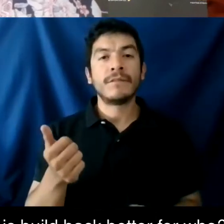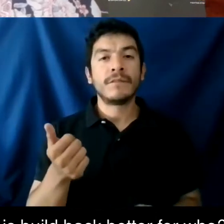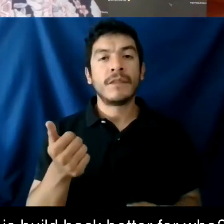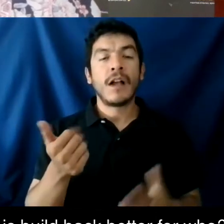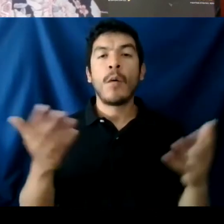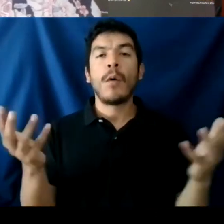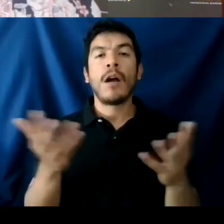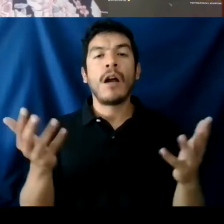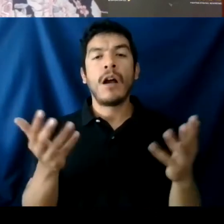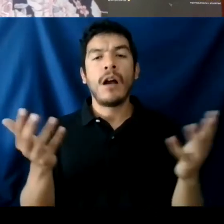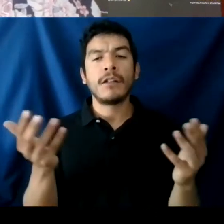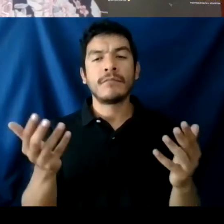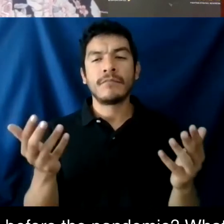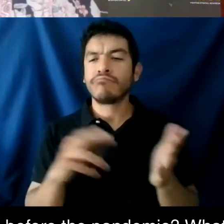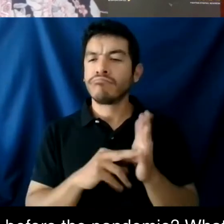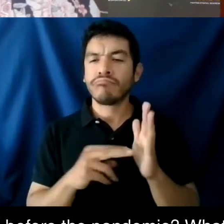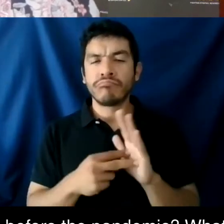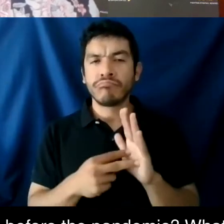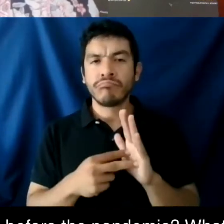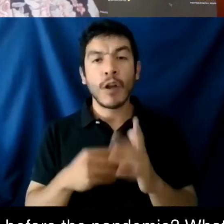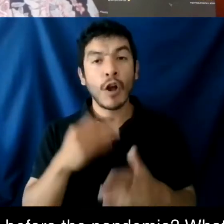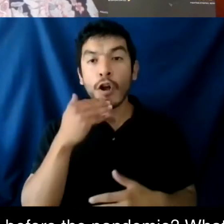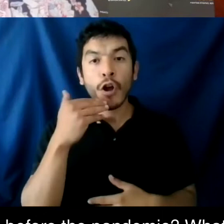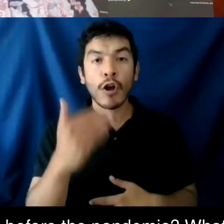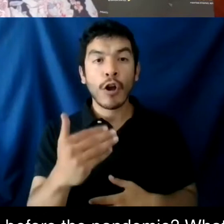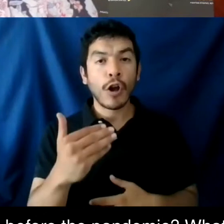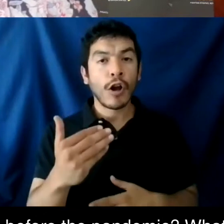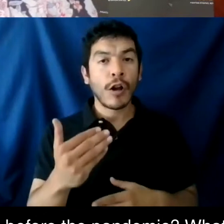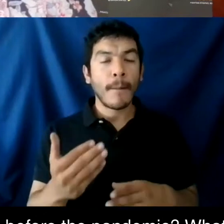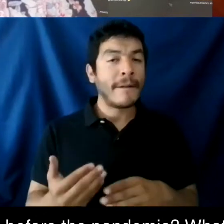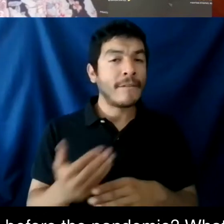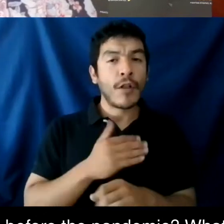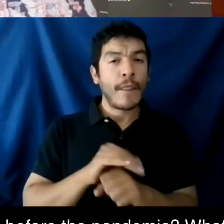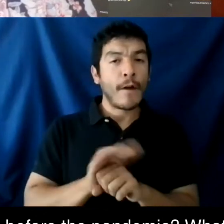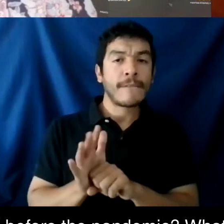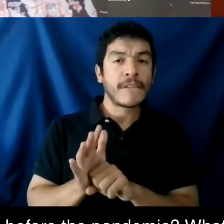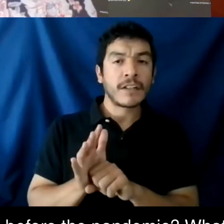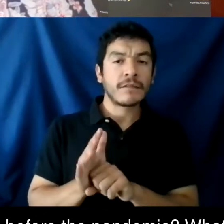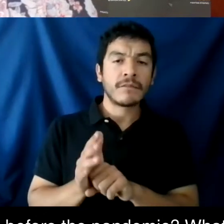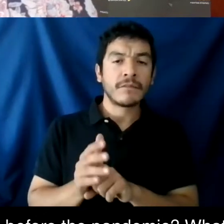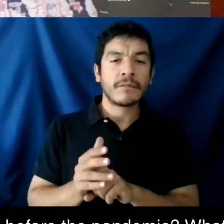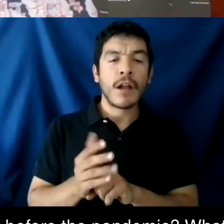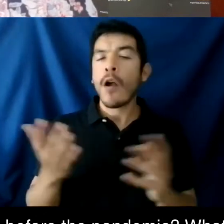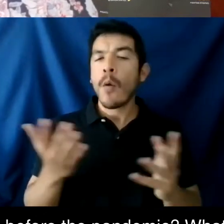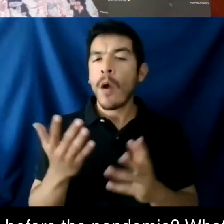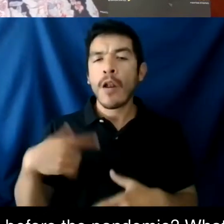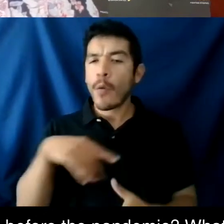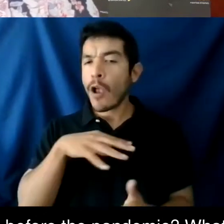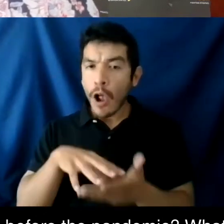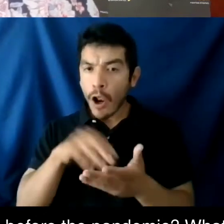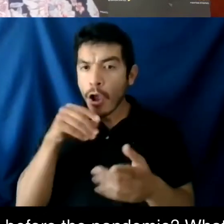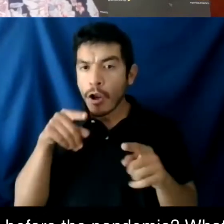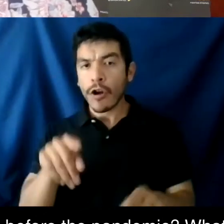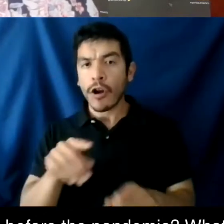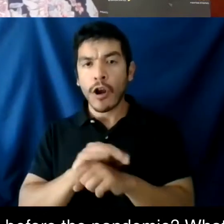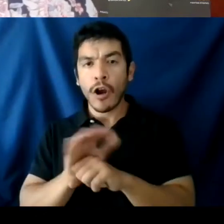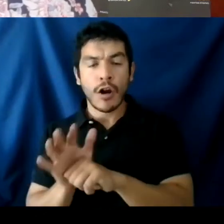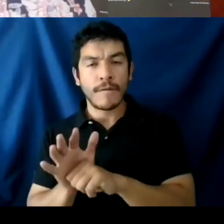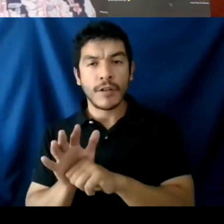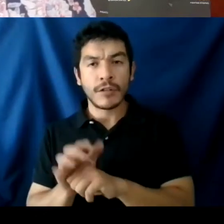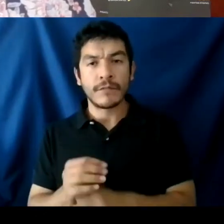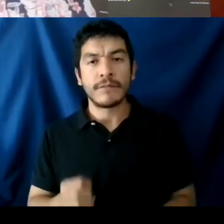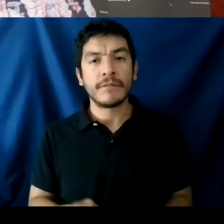what wasn't good before the pandemic? What did we learn at this